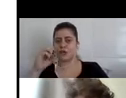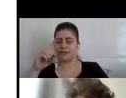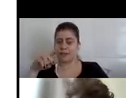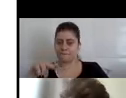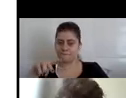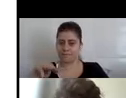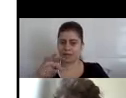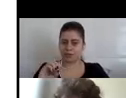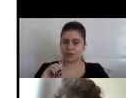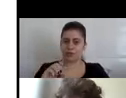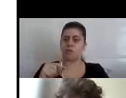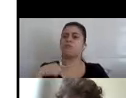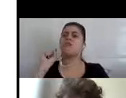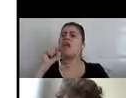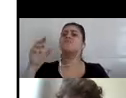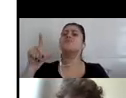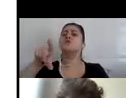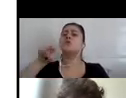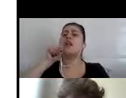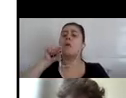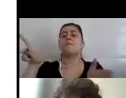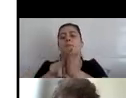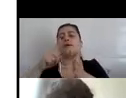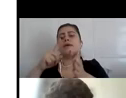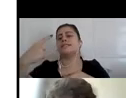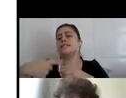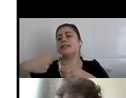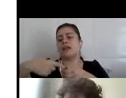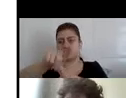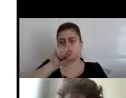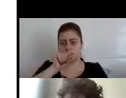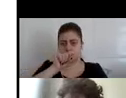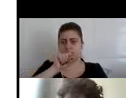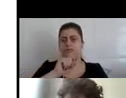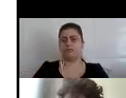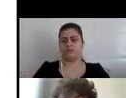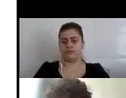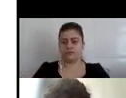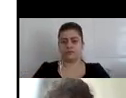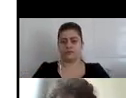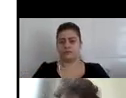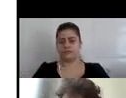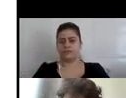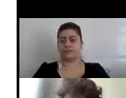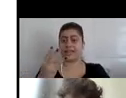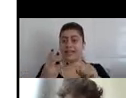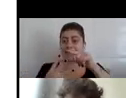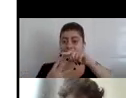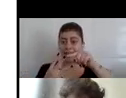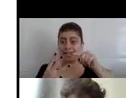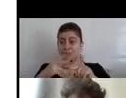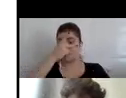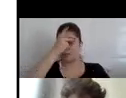For the steering committee members, are 13, and the mayor of Milan is the